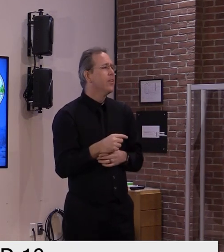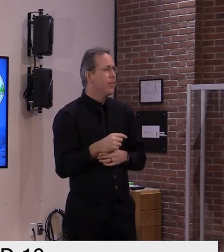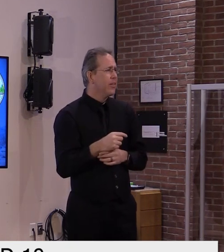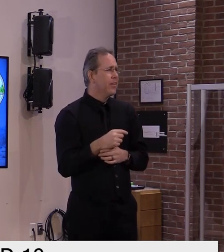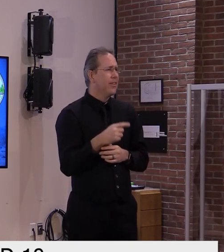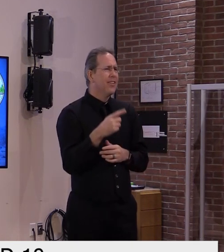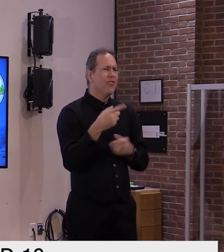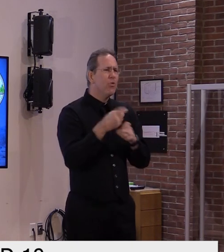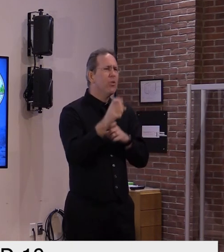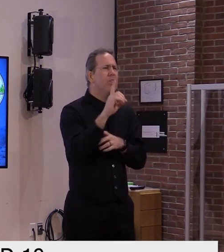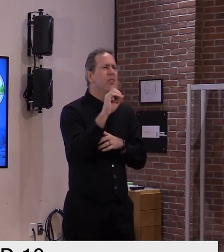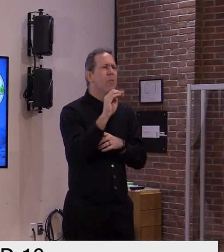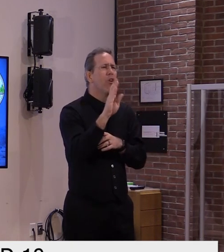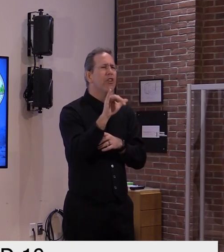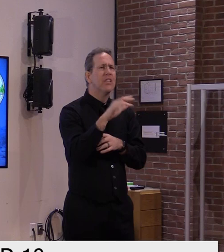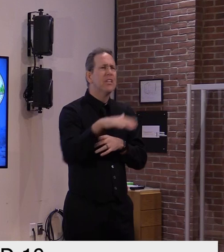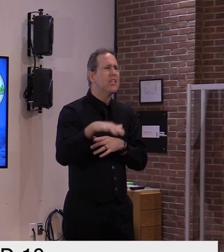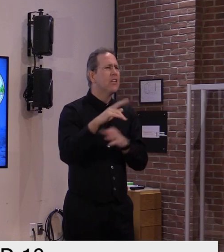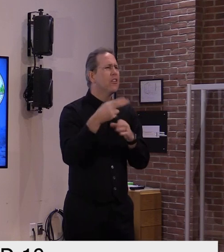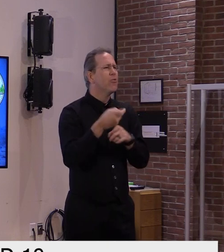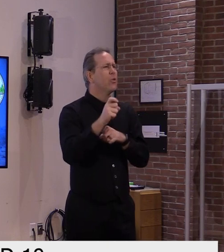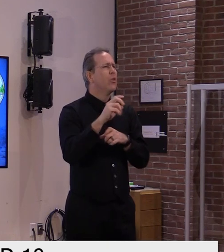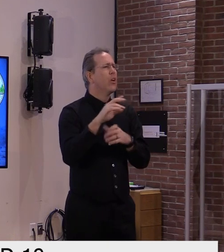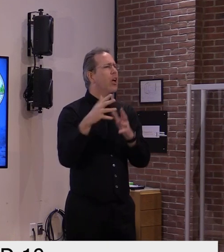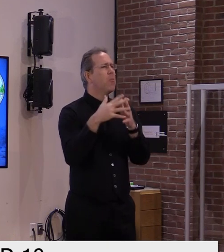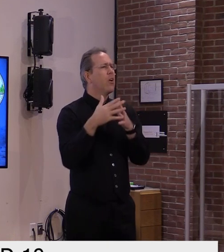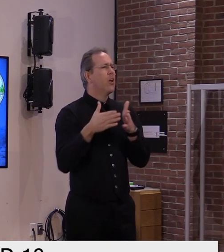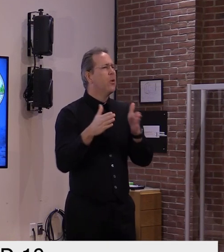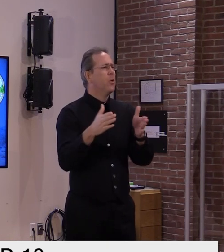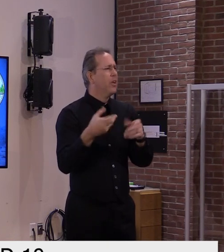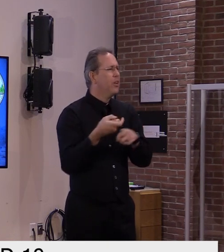had a hand in this. If not